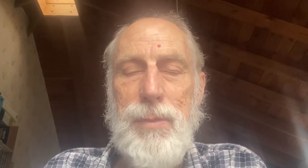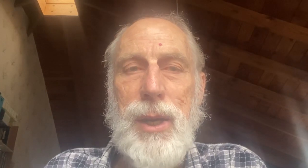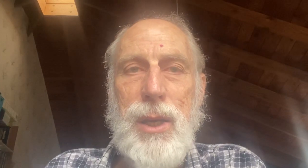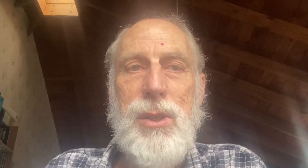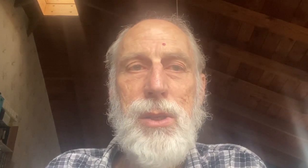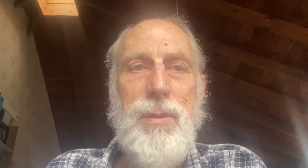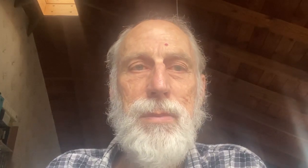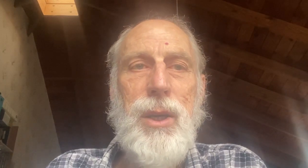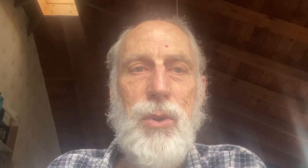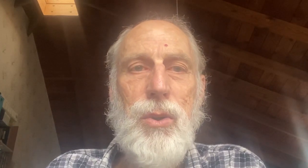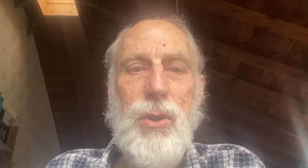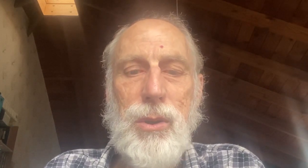demands my all.